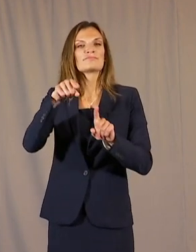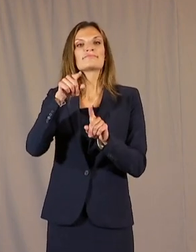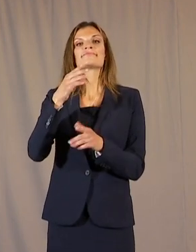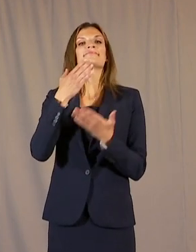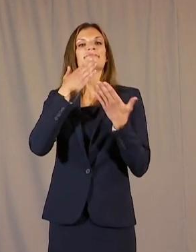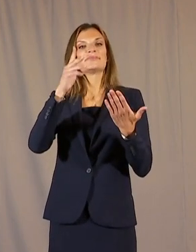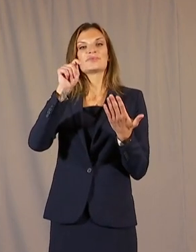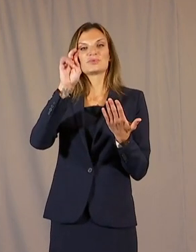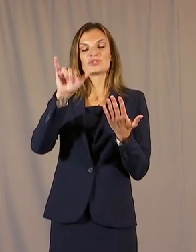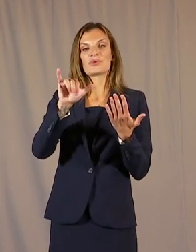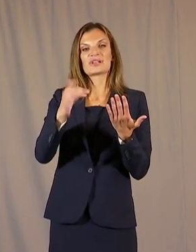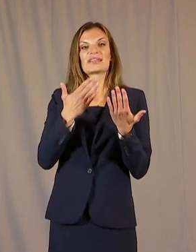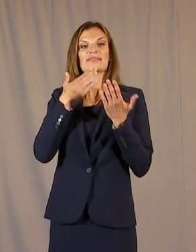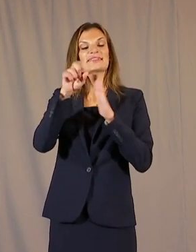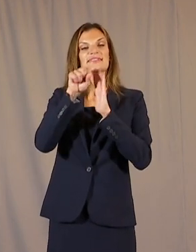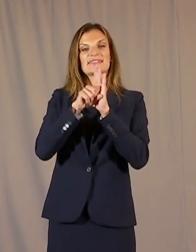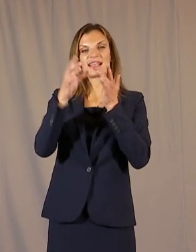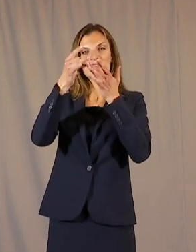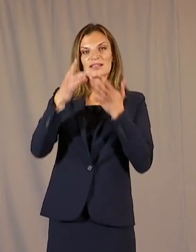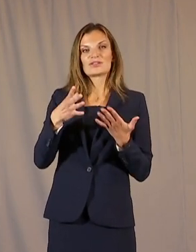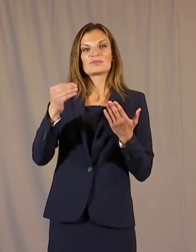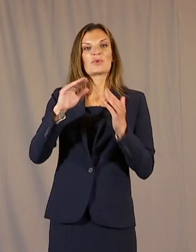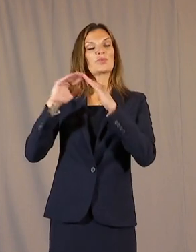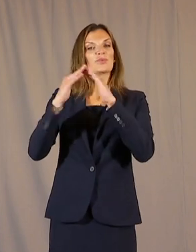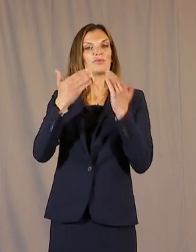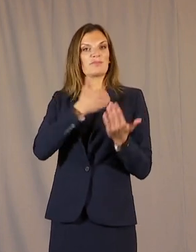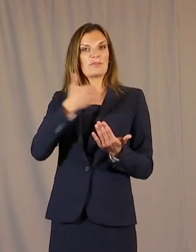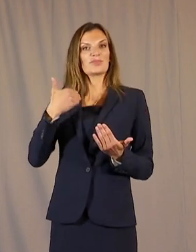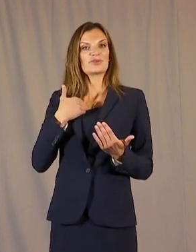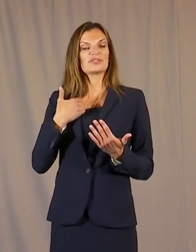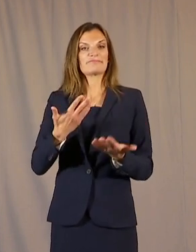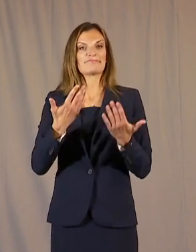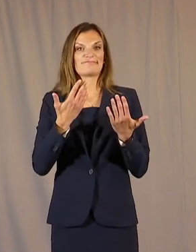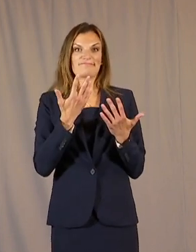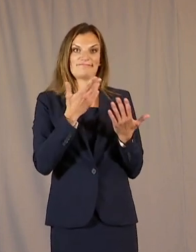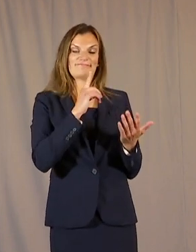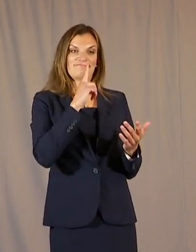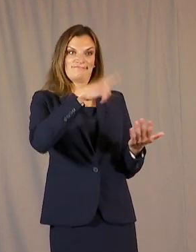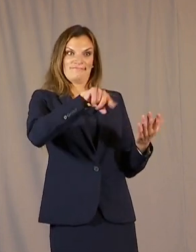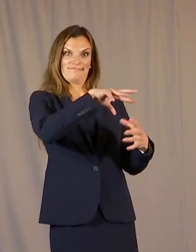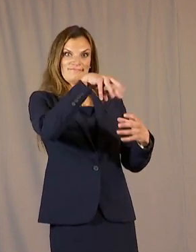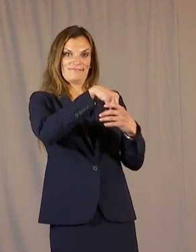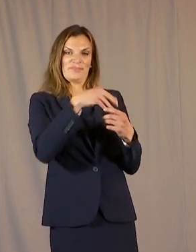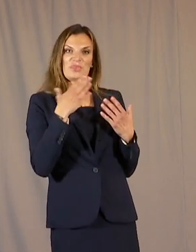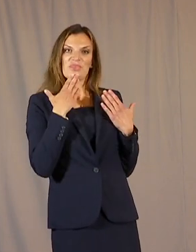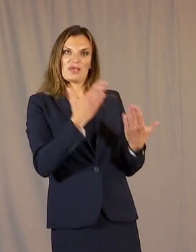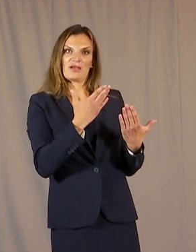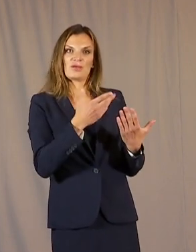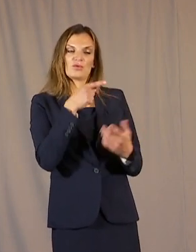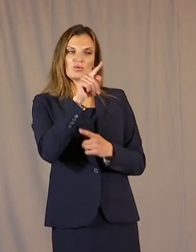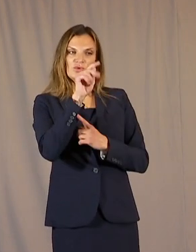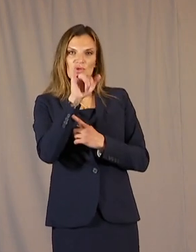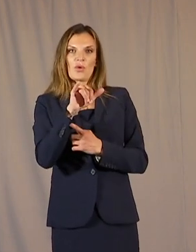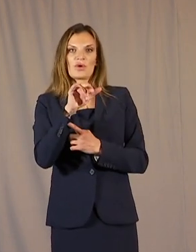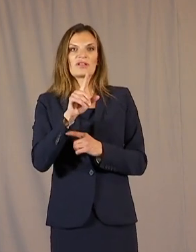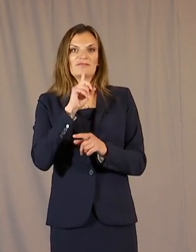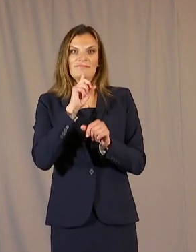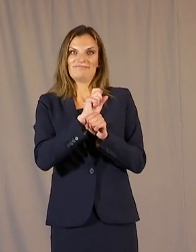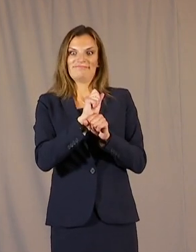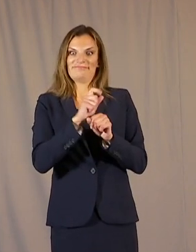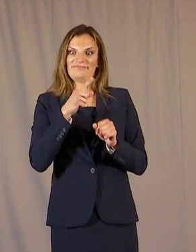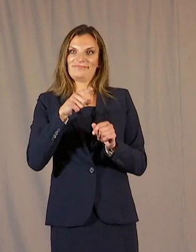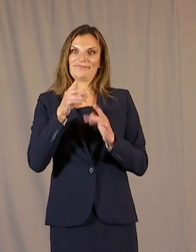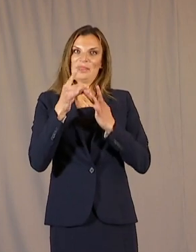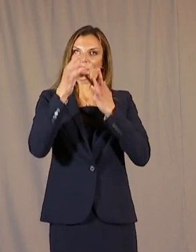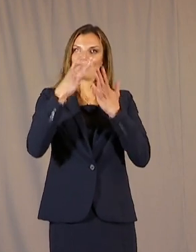leadership, partners, and community members, but also thanks to you for leading that charge, Tommy, and spearheading us in the